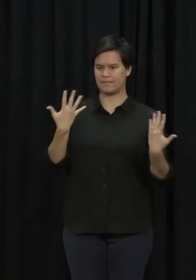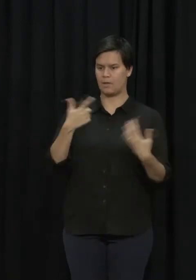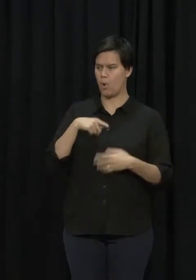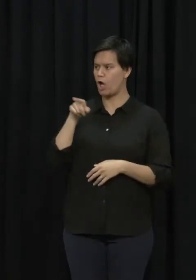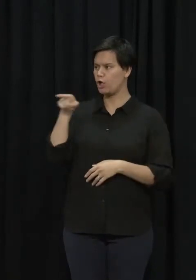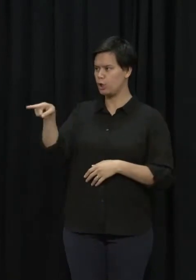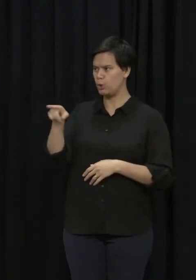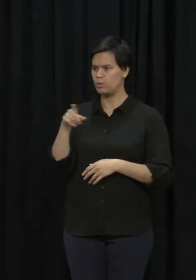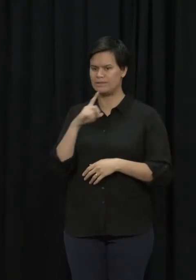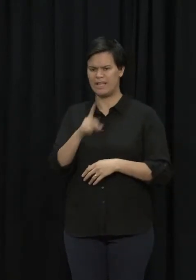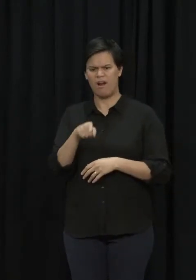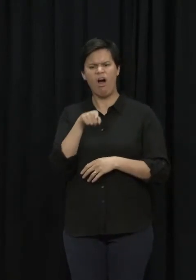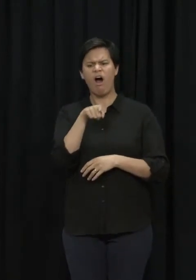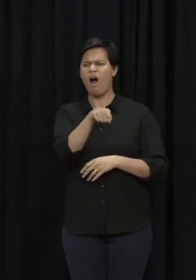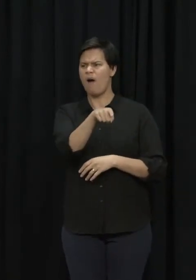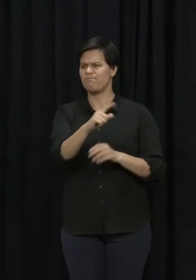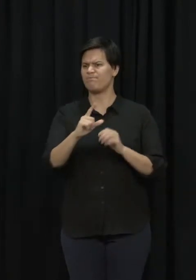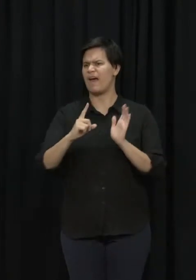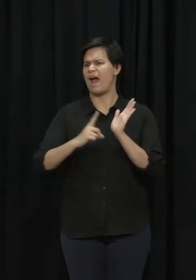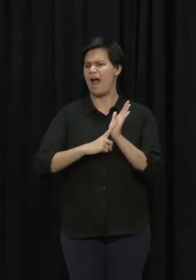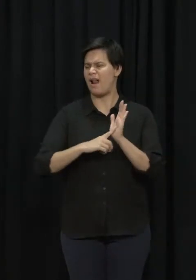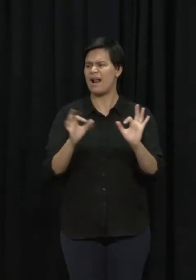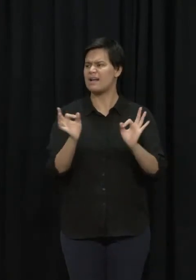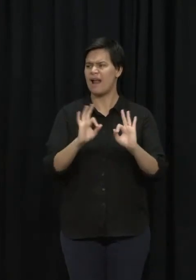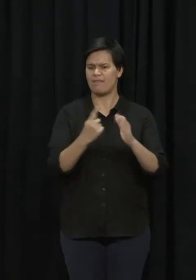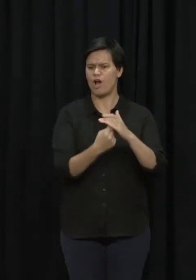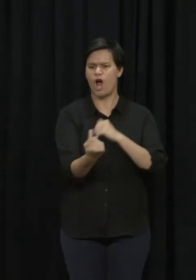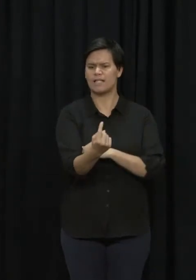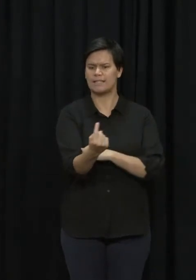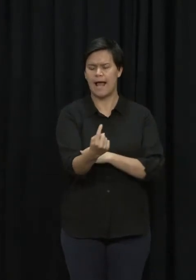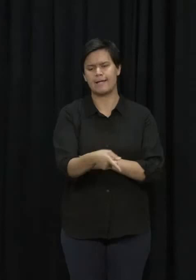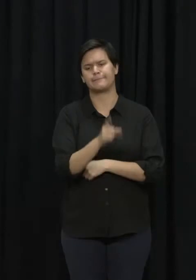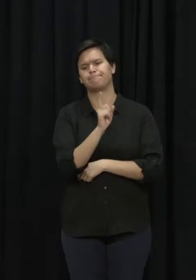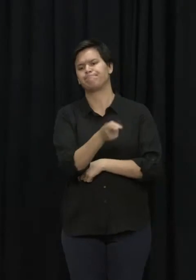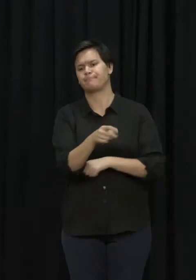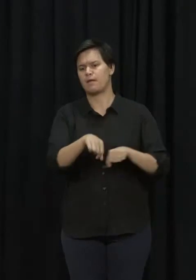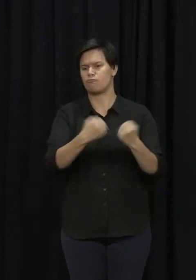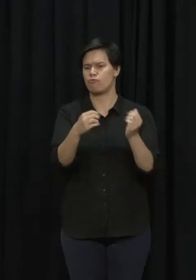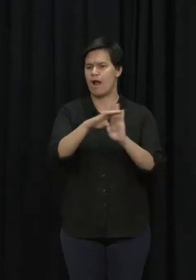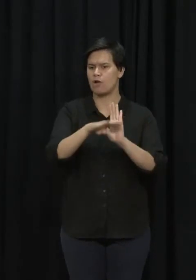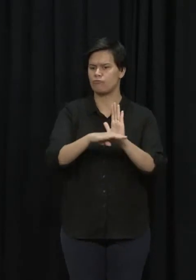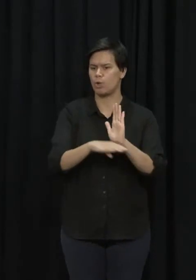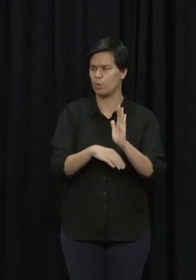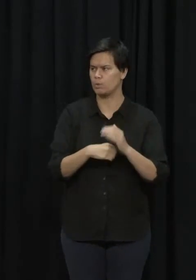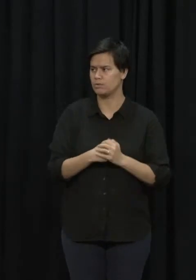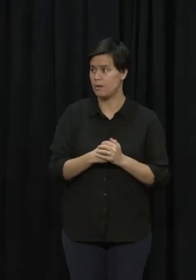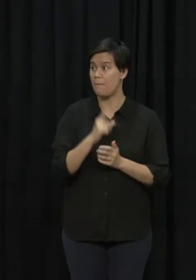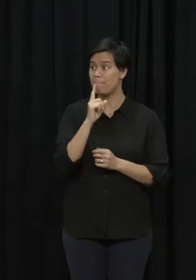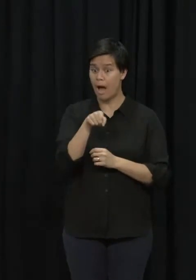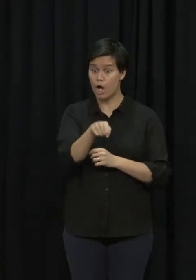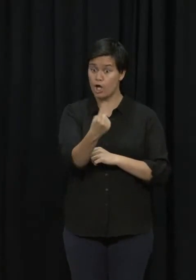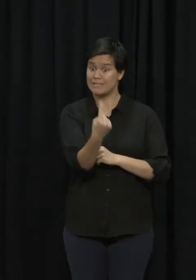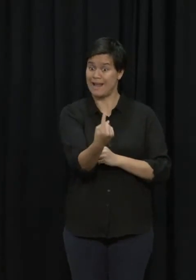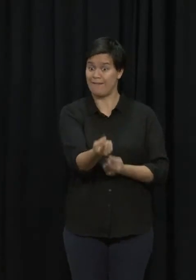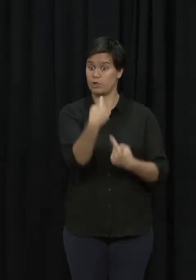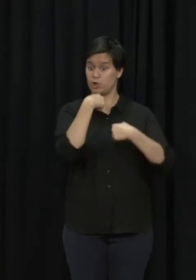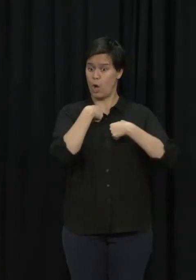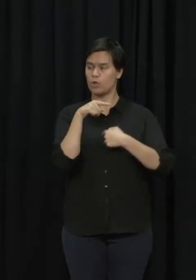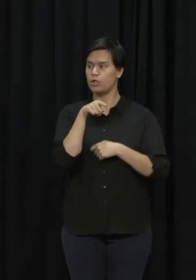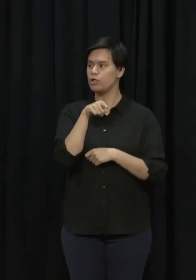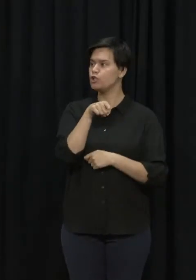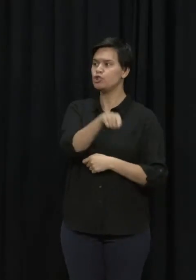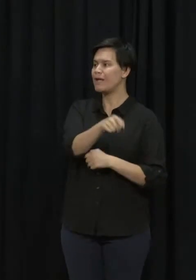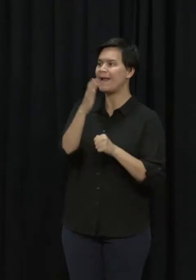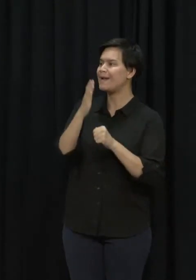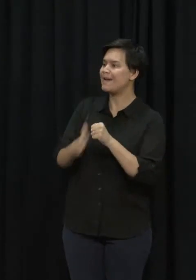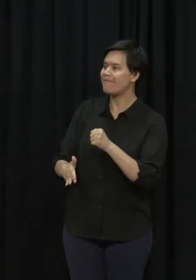and the only information that she ever received was that she and her household members did not need to isolate. We've seen that advice. Have you